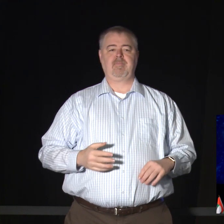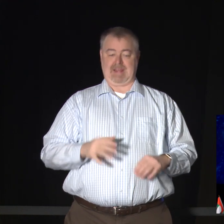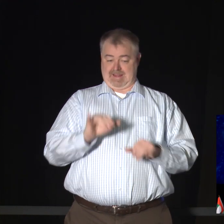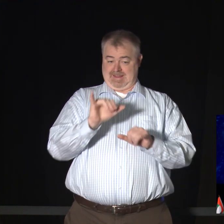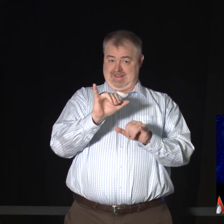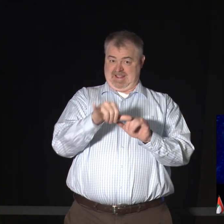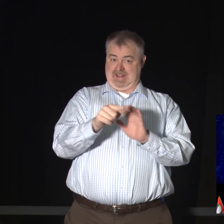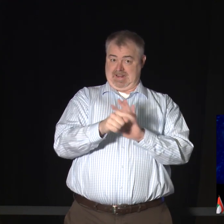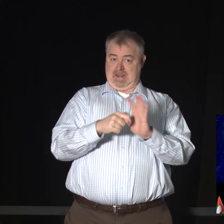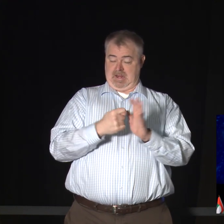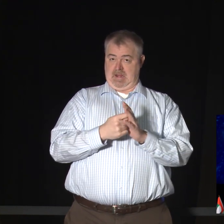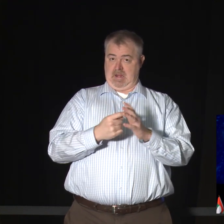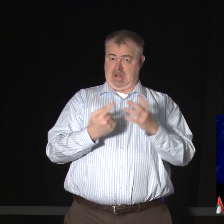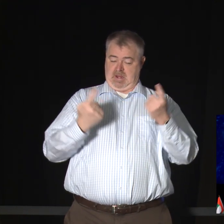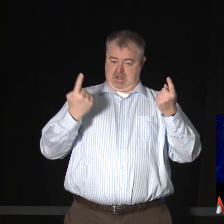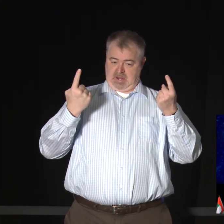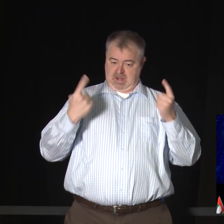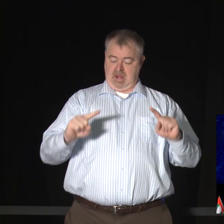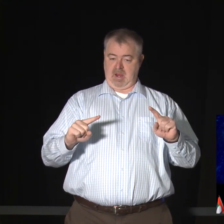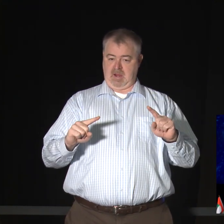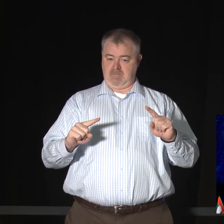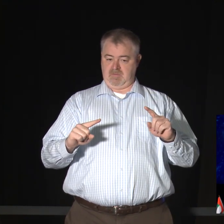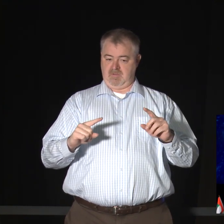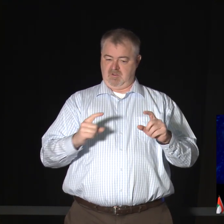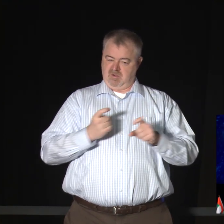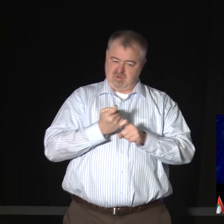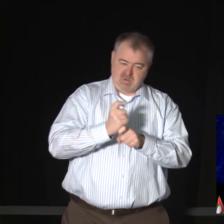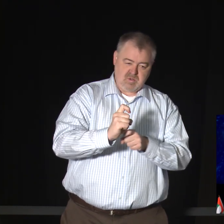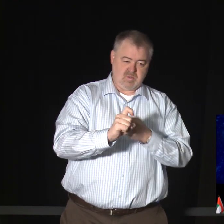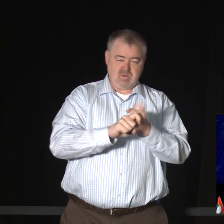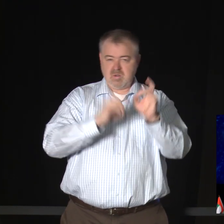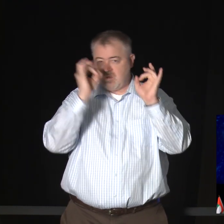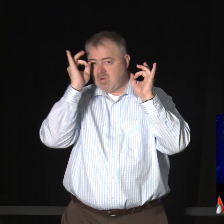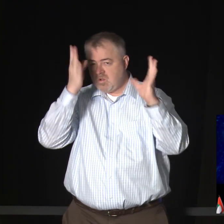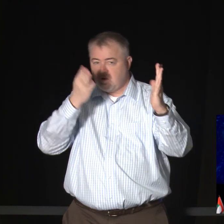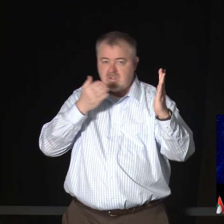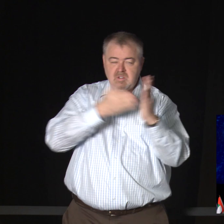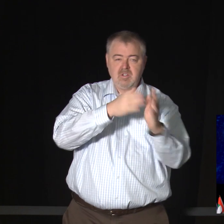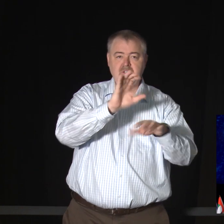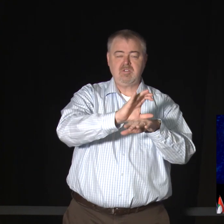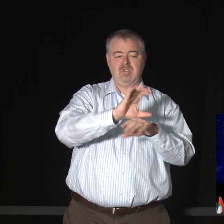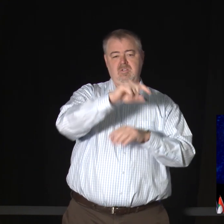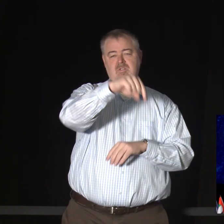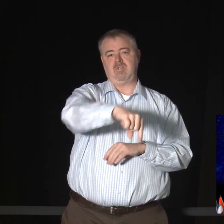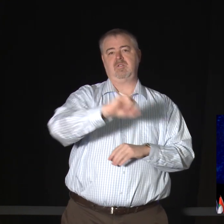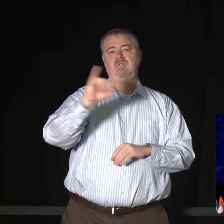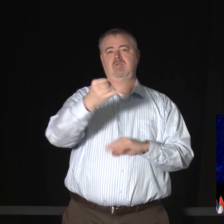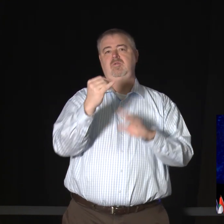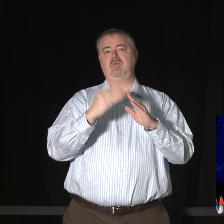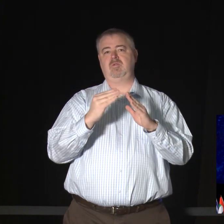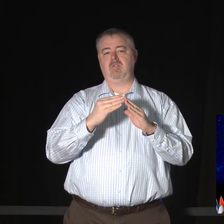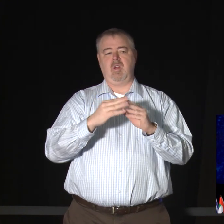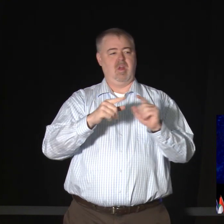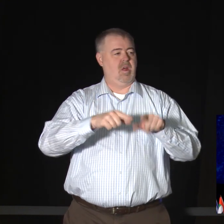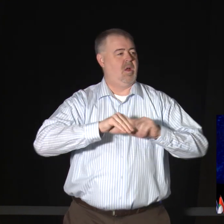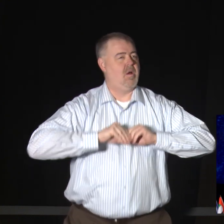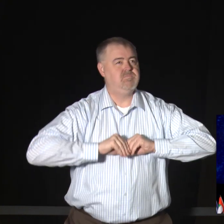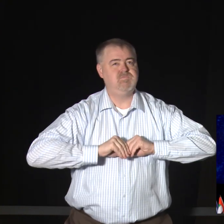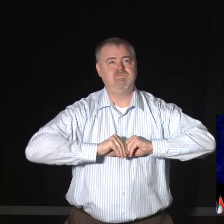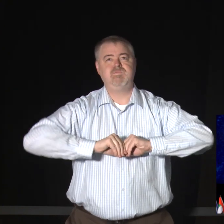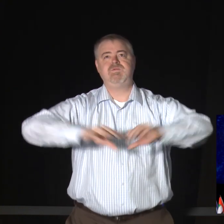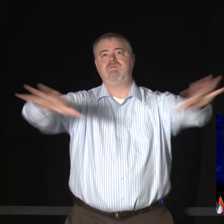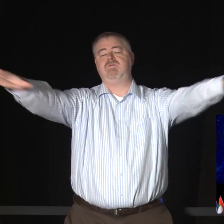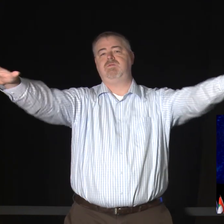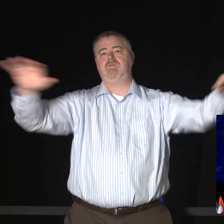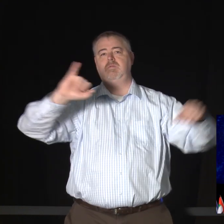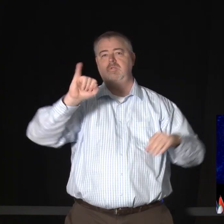At that time, a great persecution arose against the church, which was at Jerusalem. And they were scattered throughout the regions of Judea